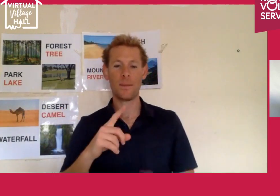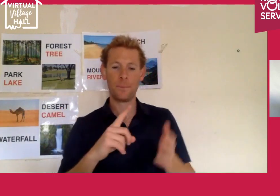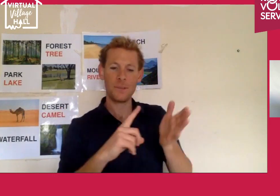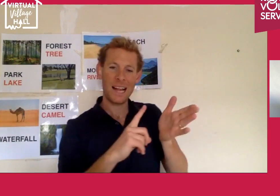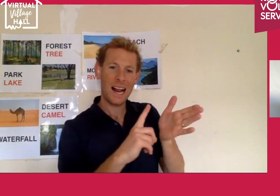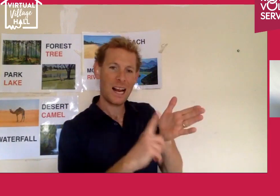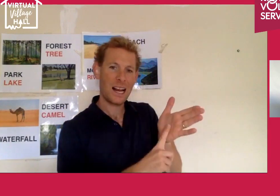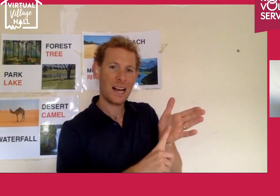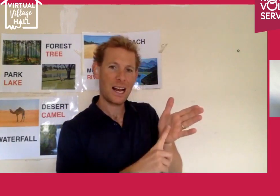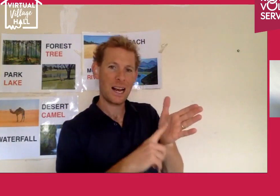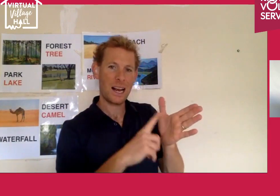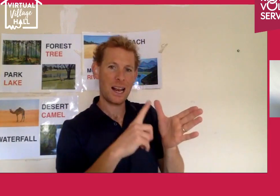Desert.